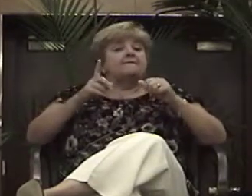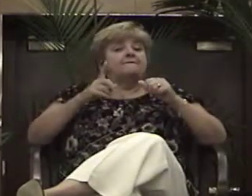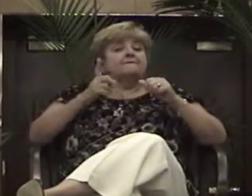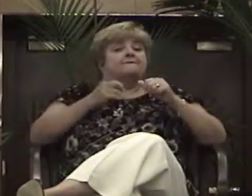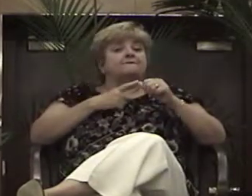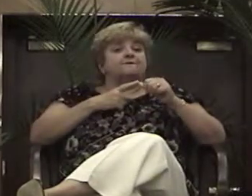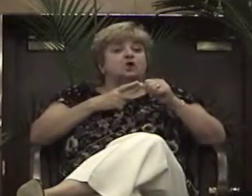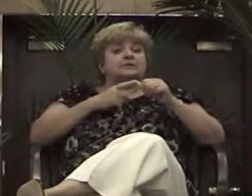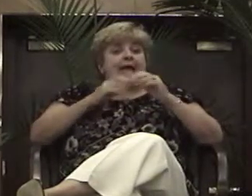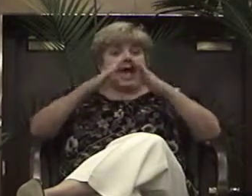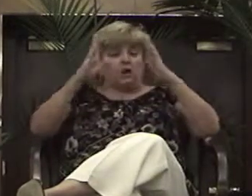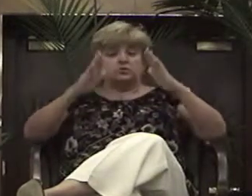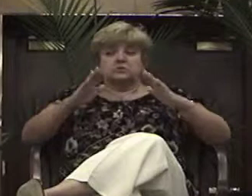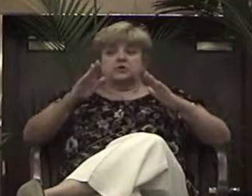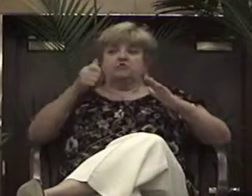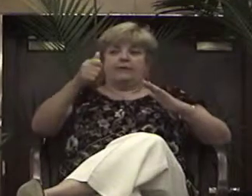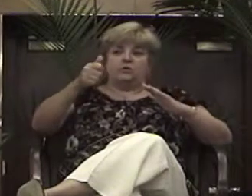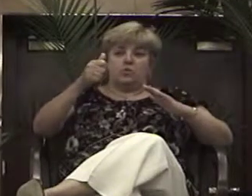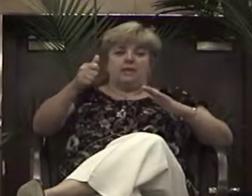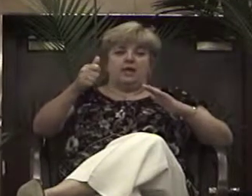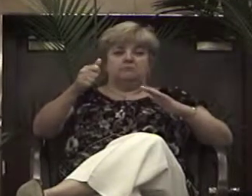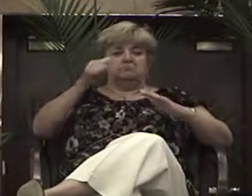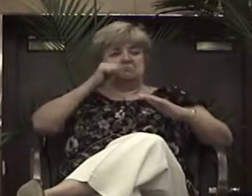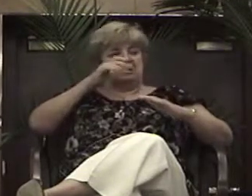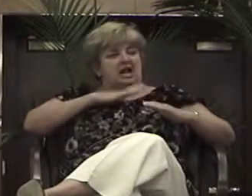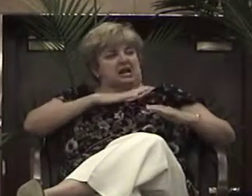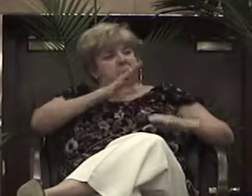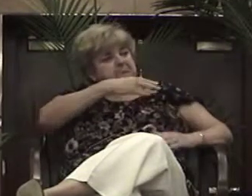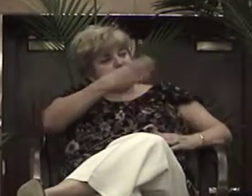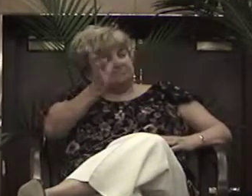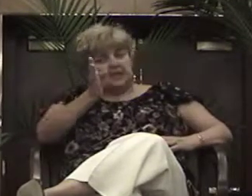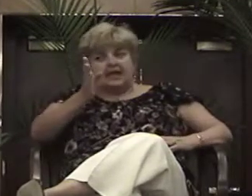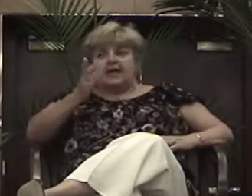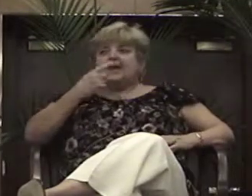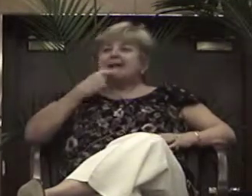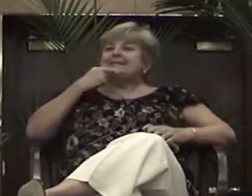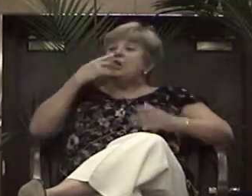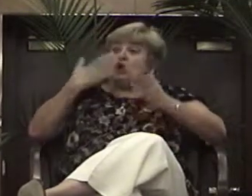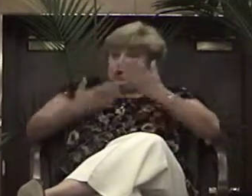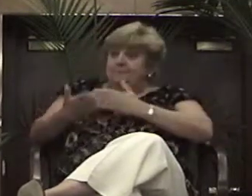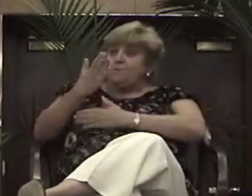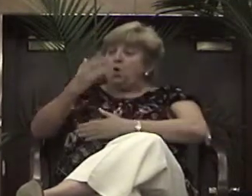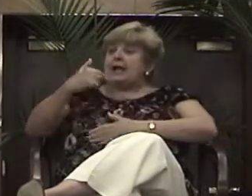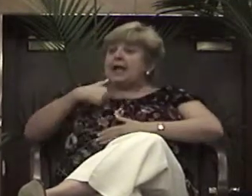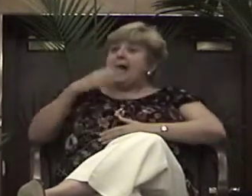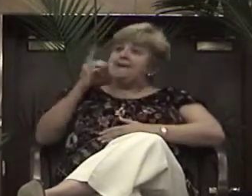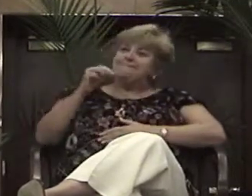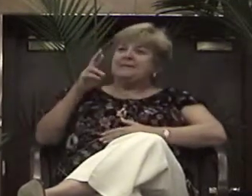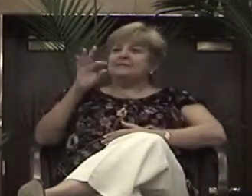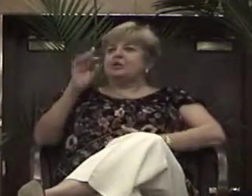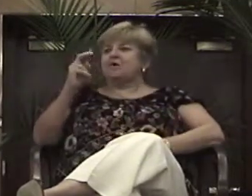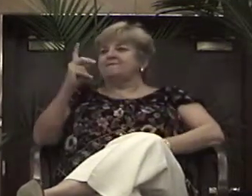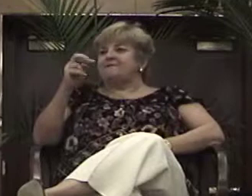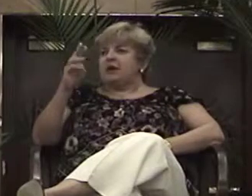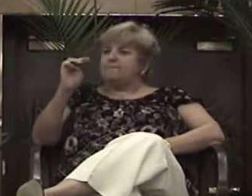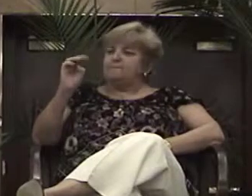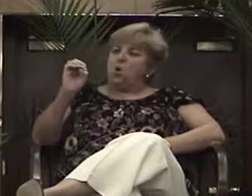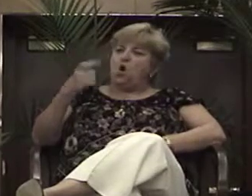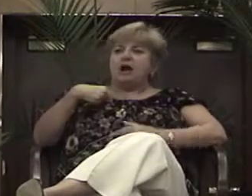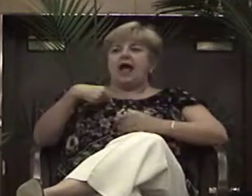rang, this lady opened the door, and I gave her my card, and I said, good morning, I'm Mr. Fenimore, your Electrolux representative in this area now. And I